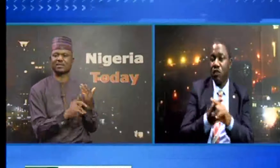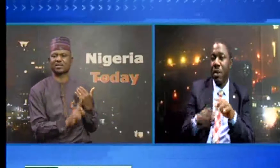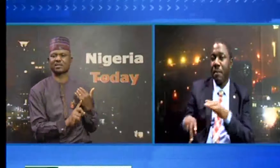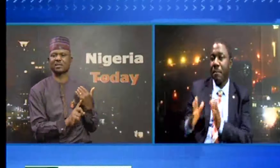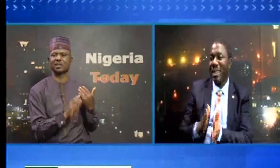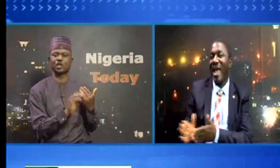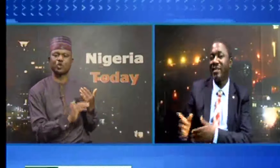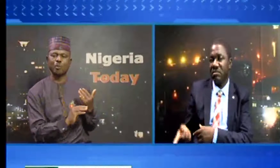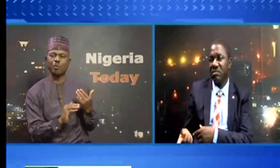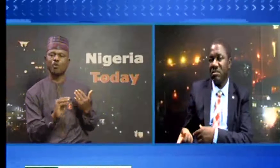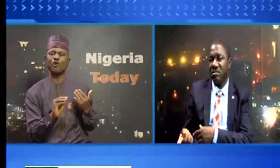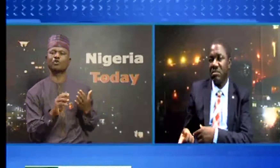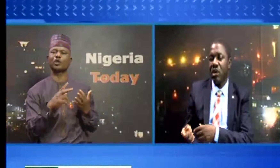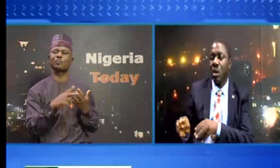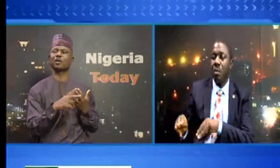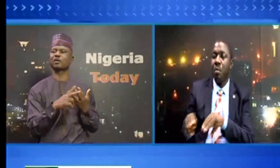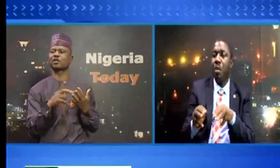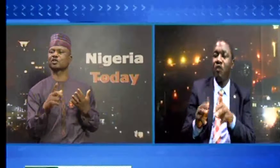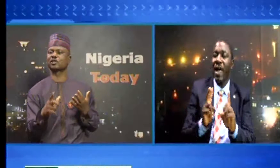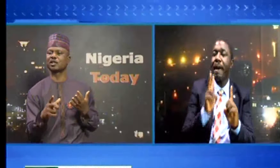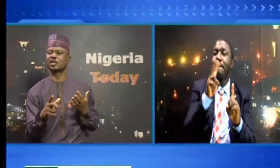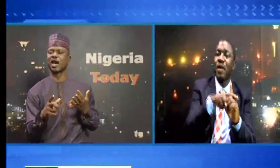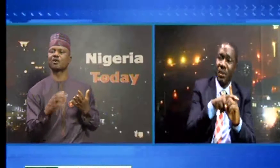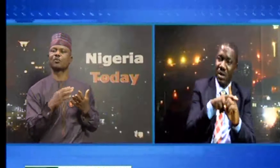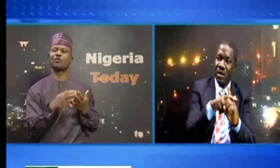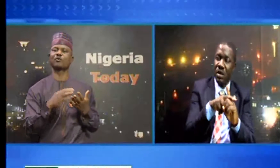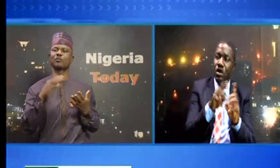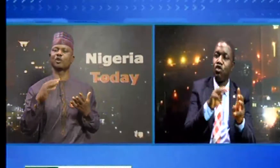planning stage, then you move on to implementation stage, and you move on to monitoring,